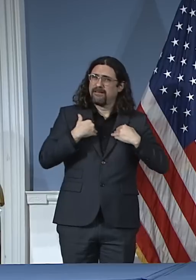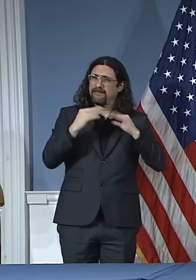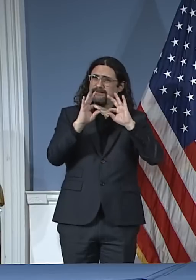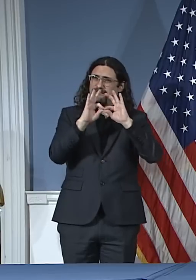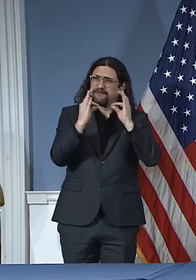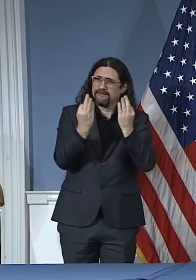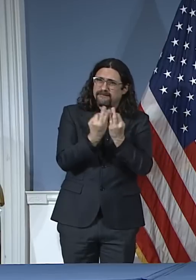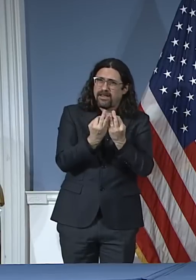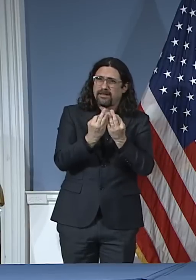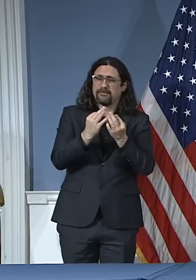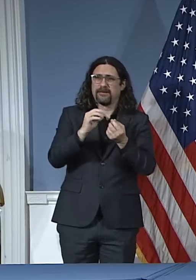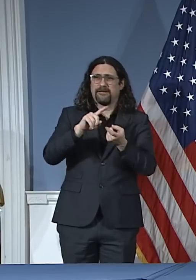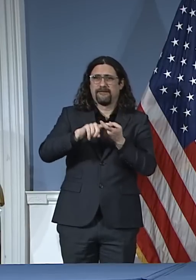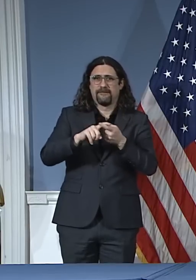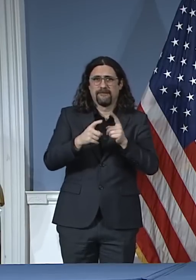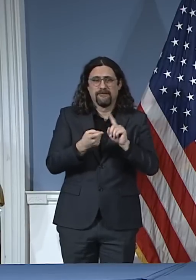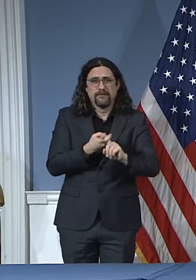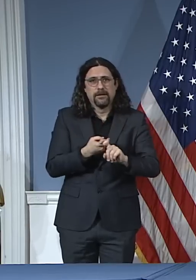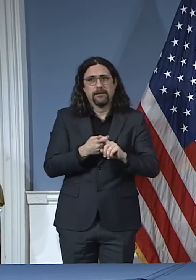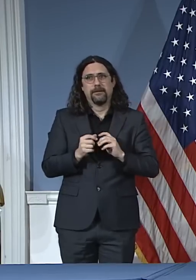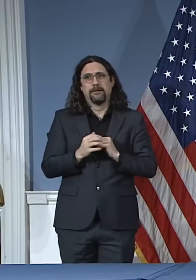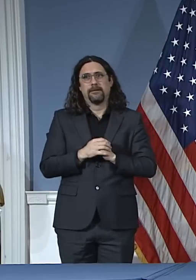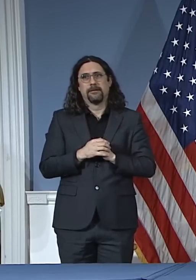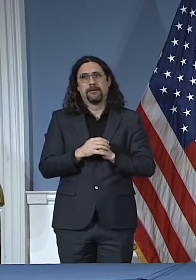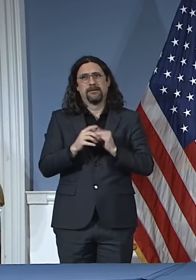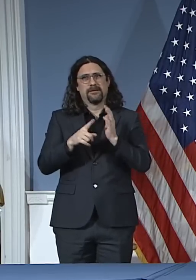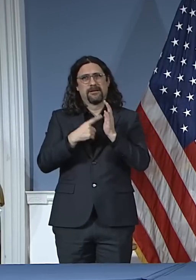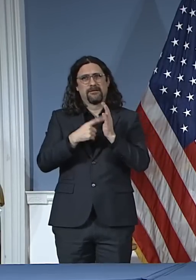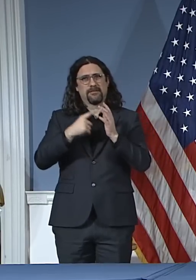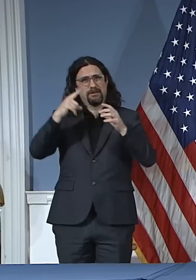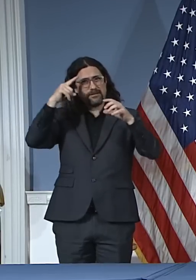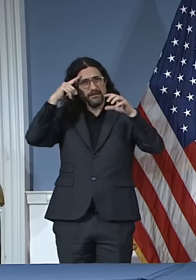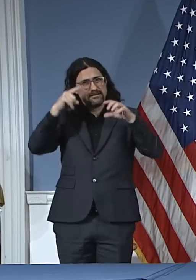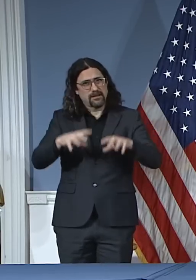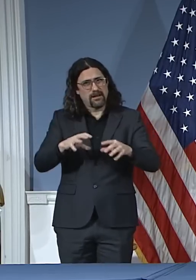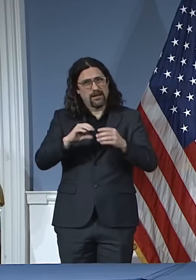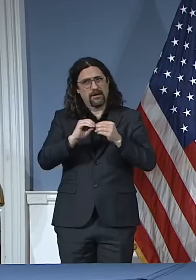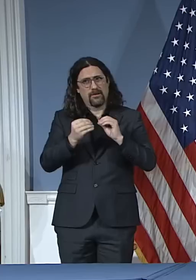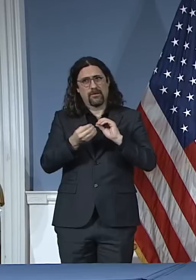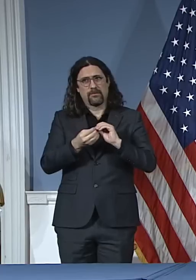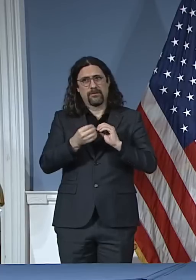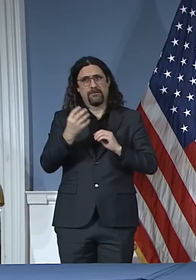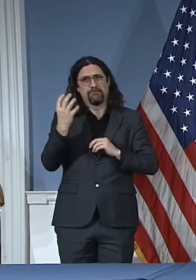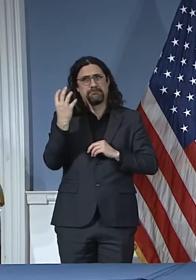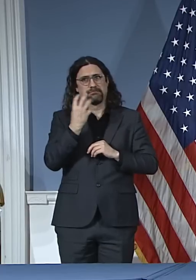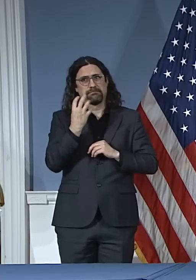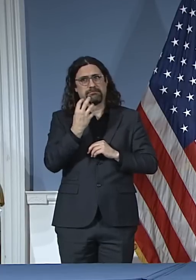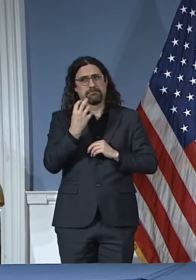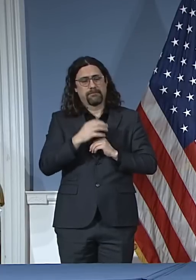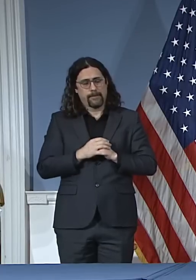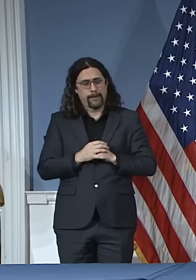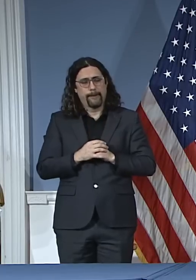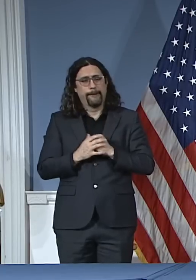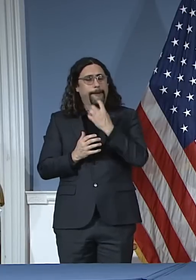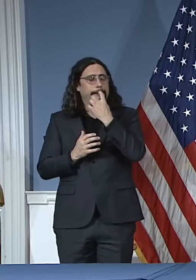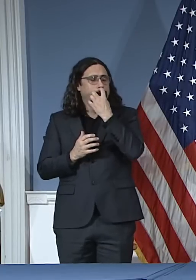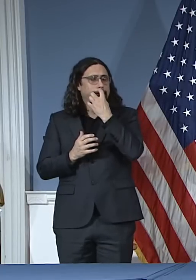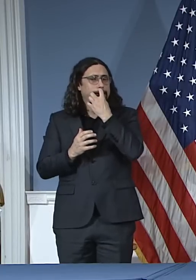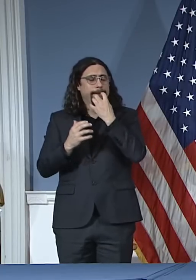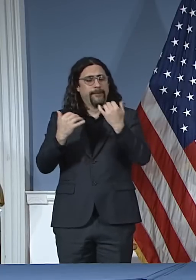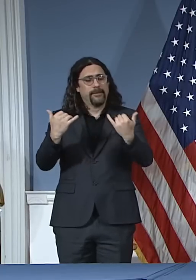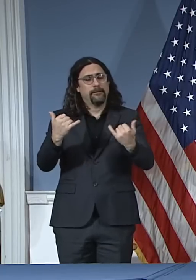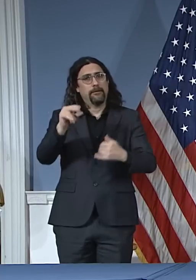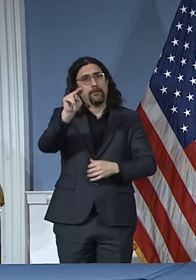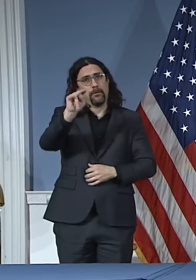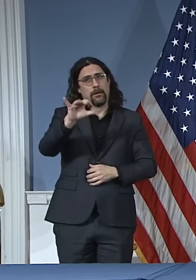Confirmed New York City cases at this moment, this is based on information from 10 a.m. today,